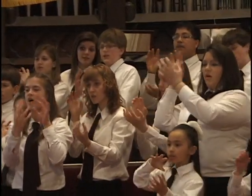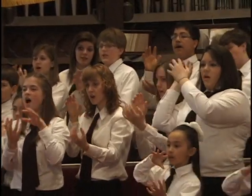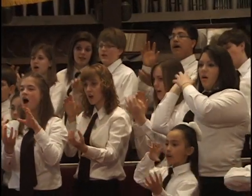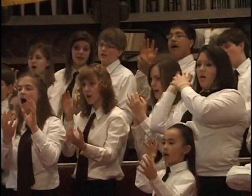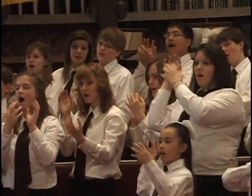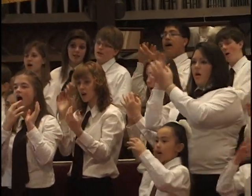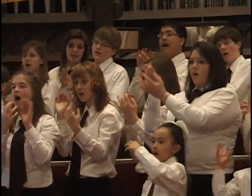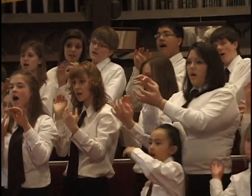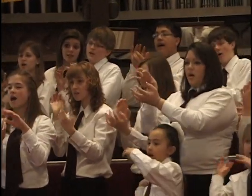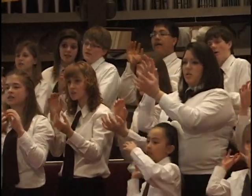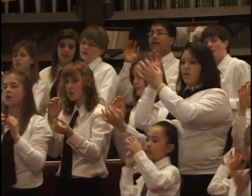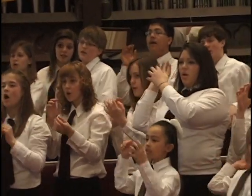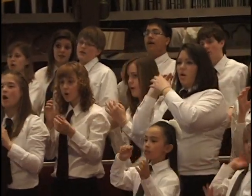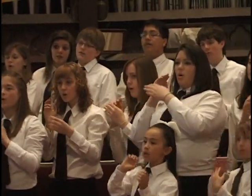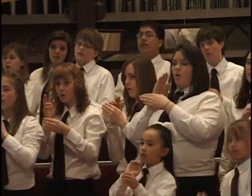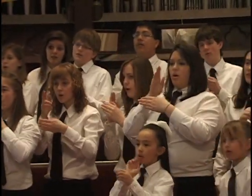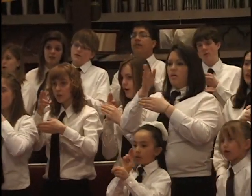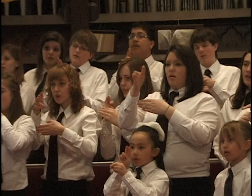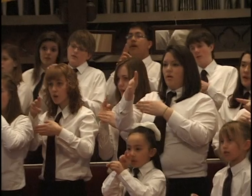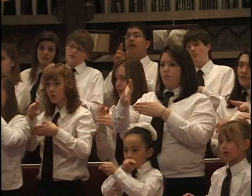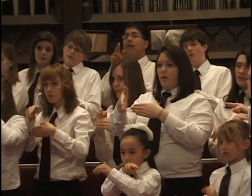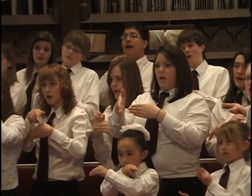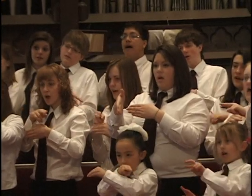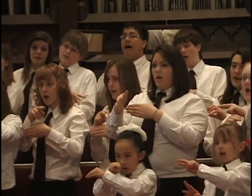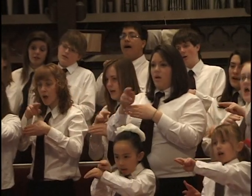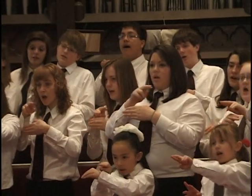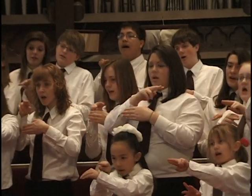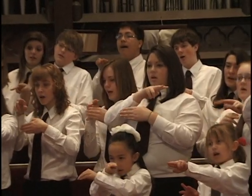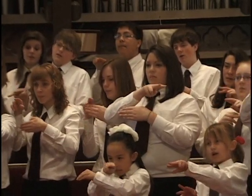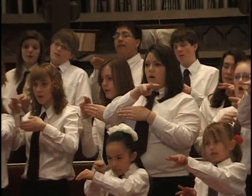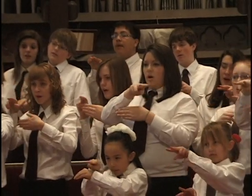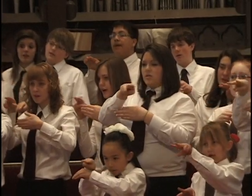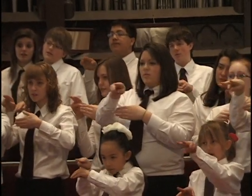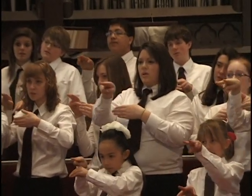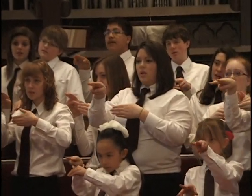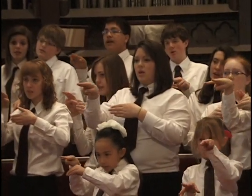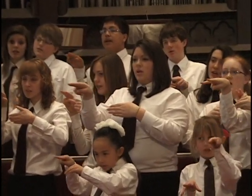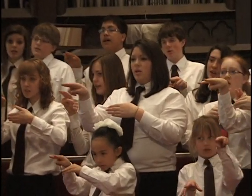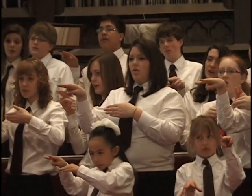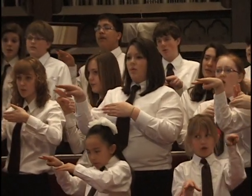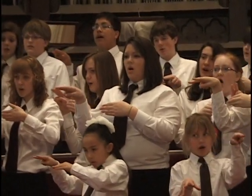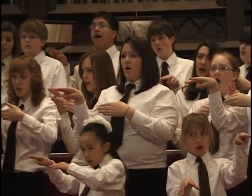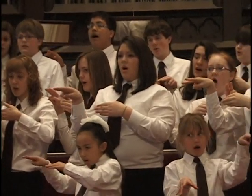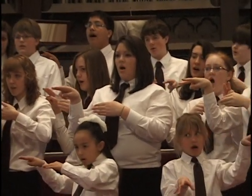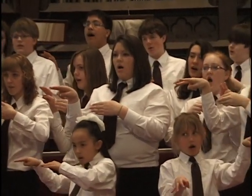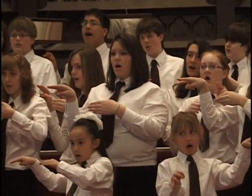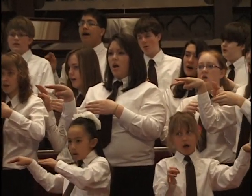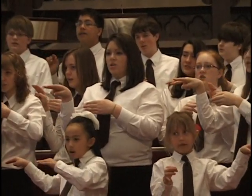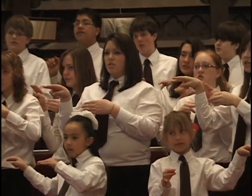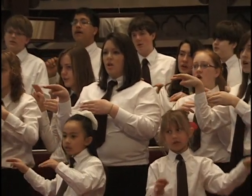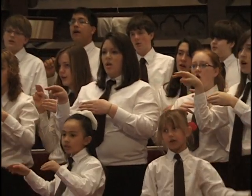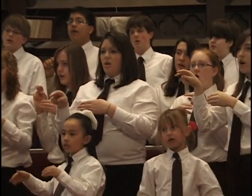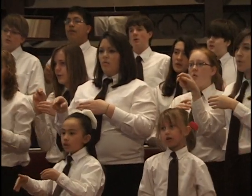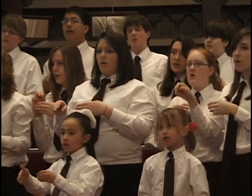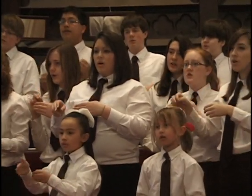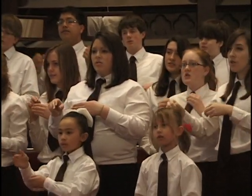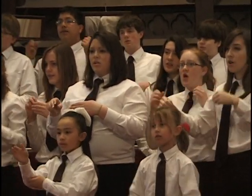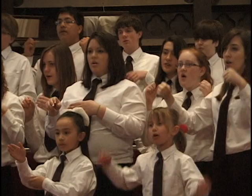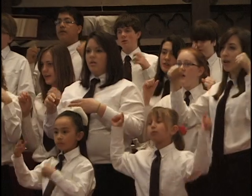fight, o'er the ramparts we watched were so